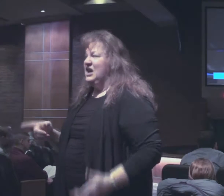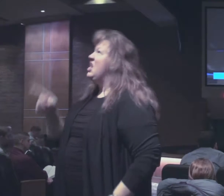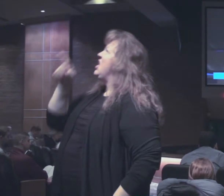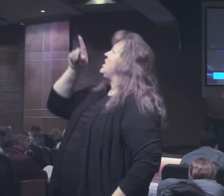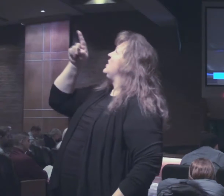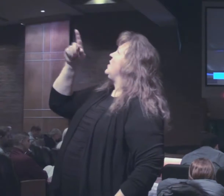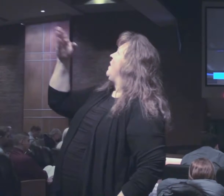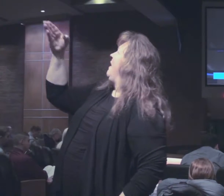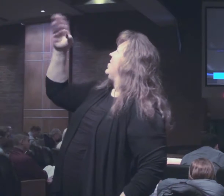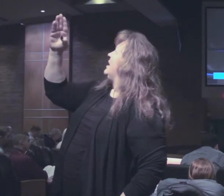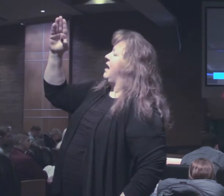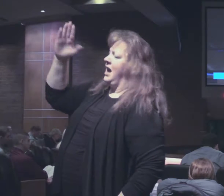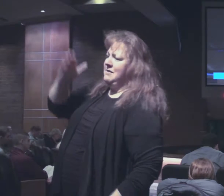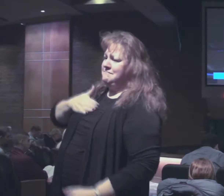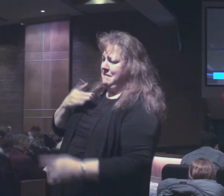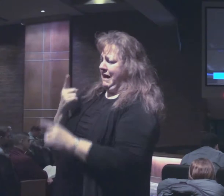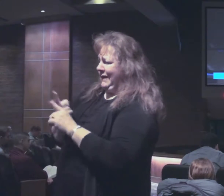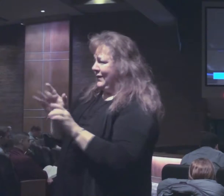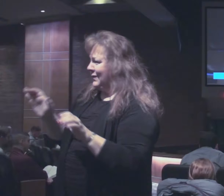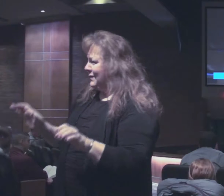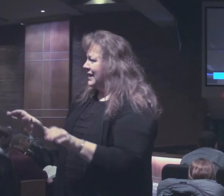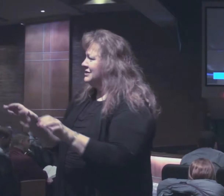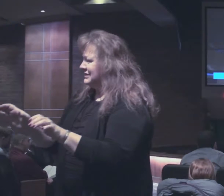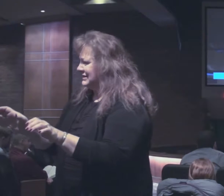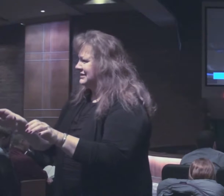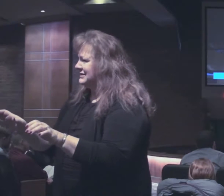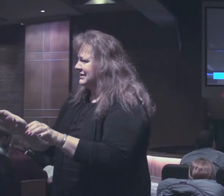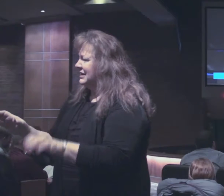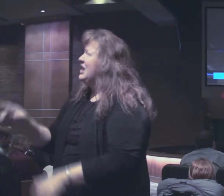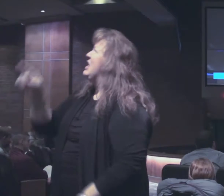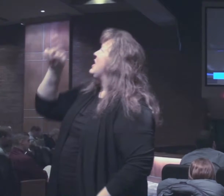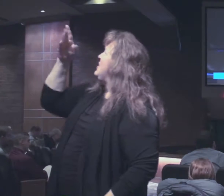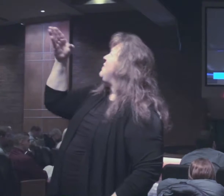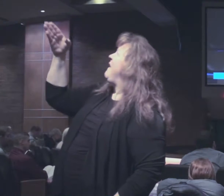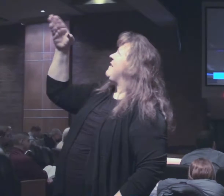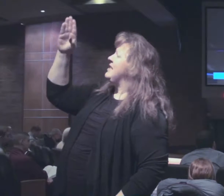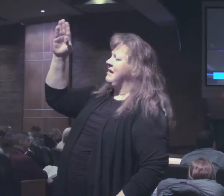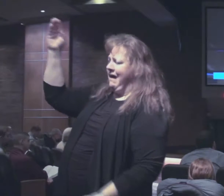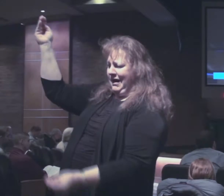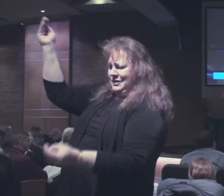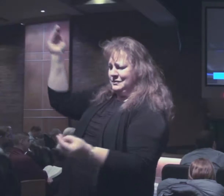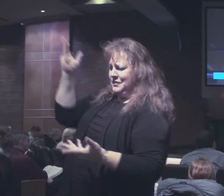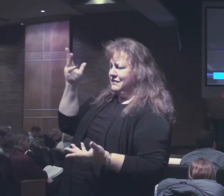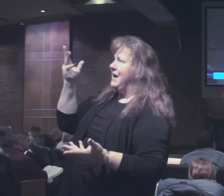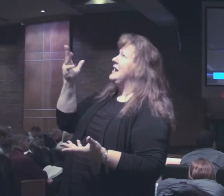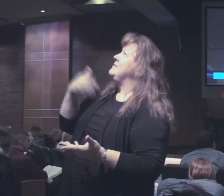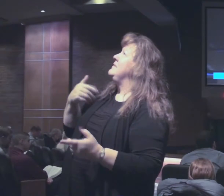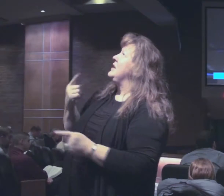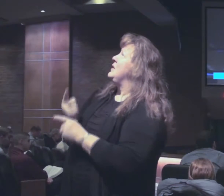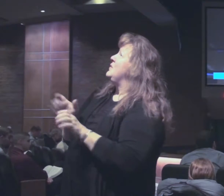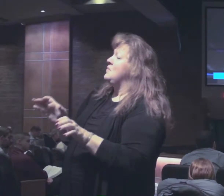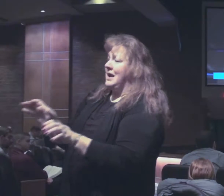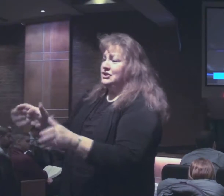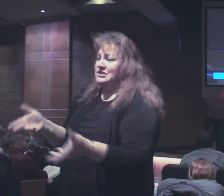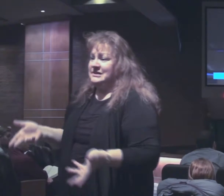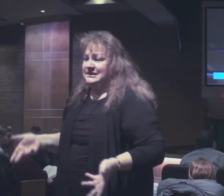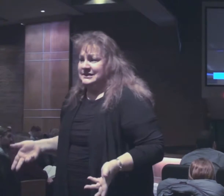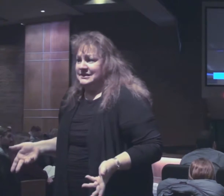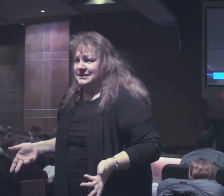You are the God of my righteousness. You are the God who has provided righteousness for